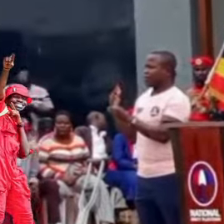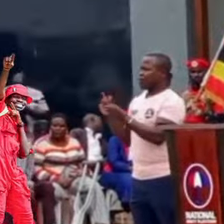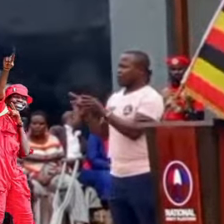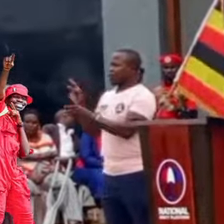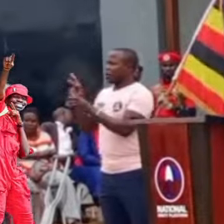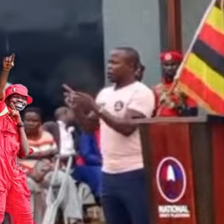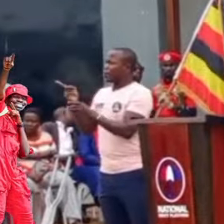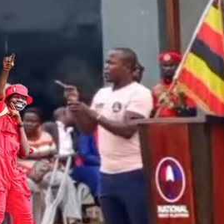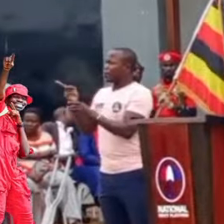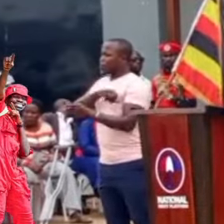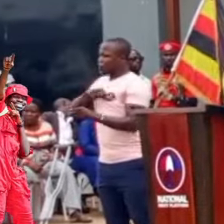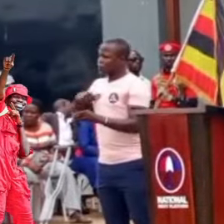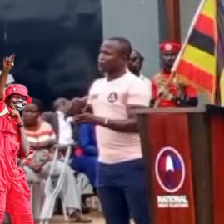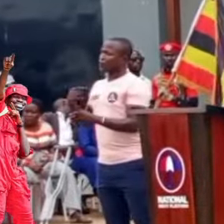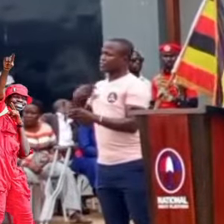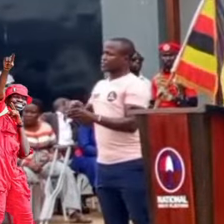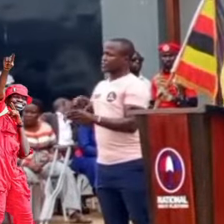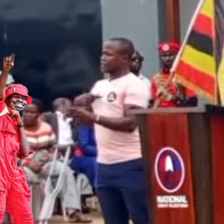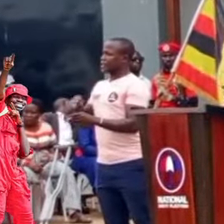abakyaganya okukkiriza ebisango